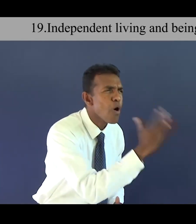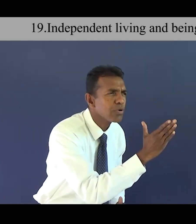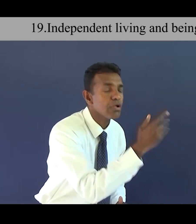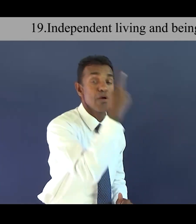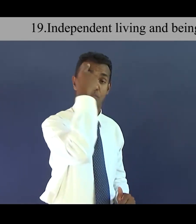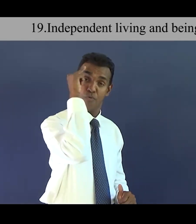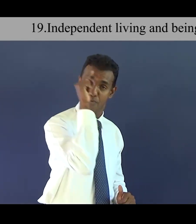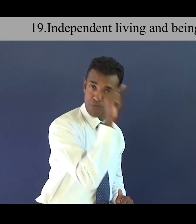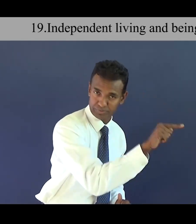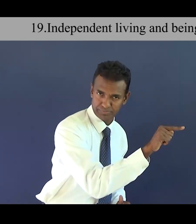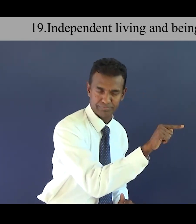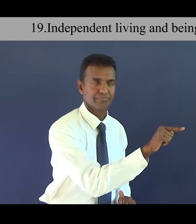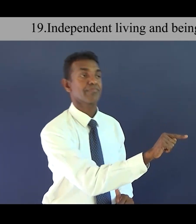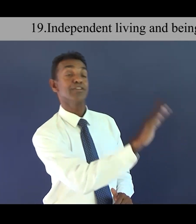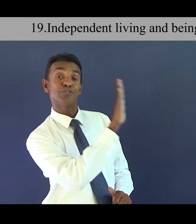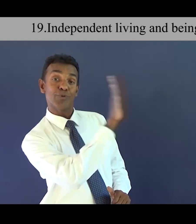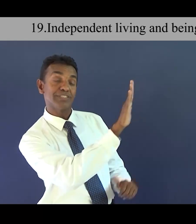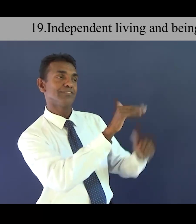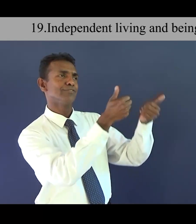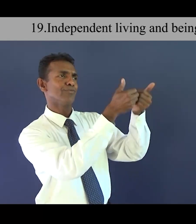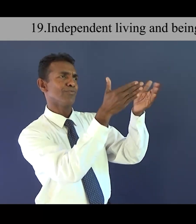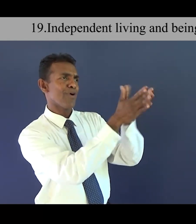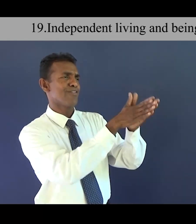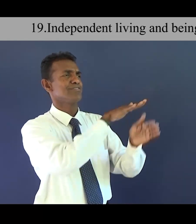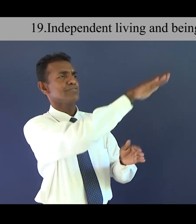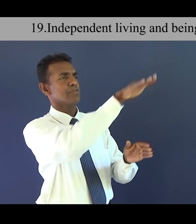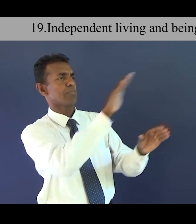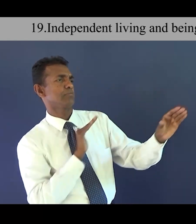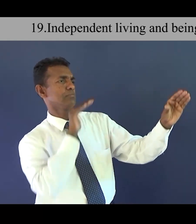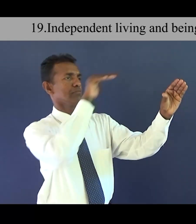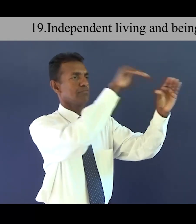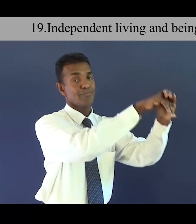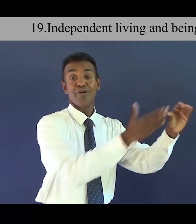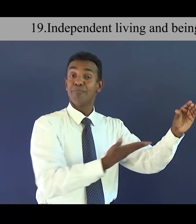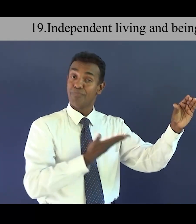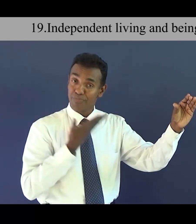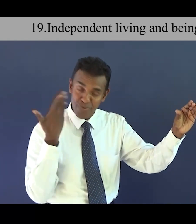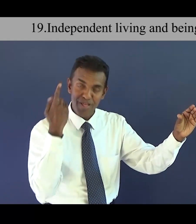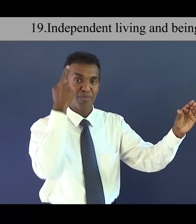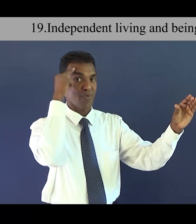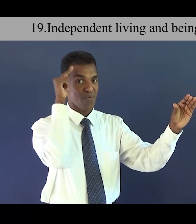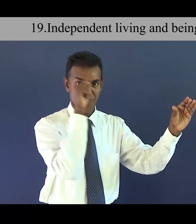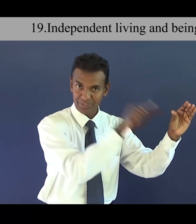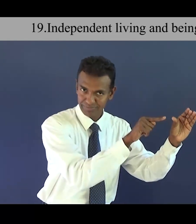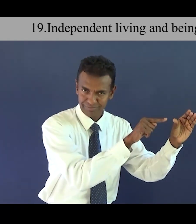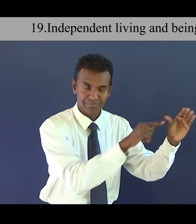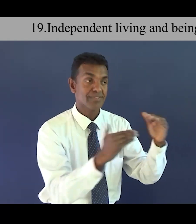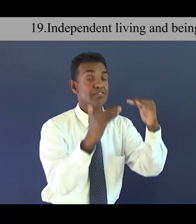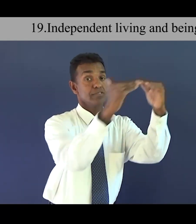everyone else about how they live and being part of their communities.